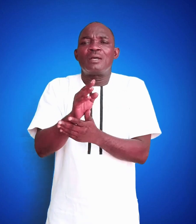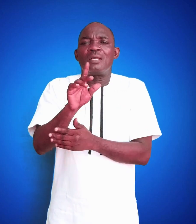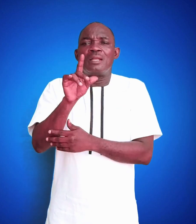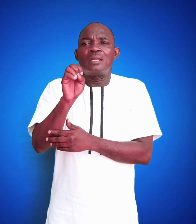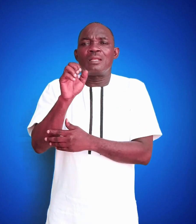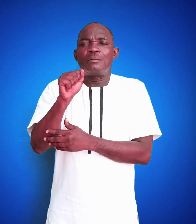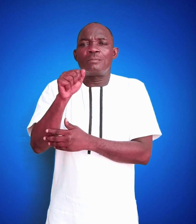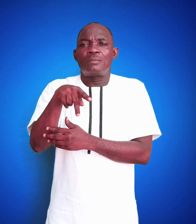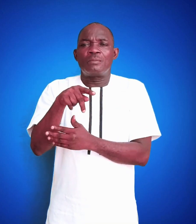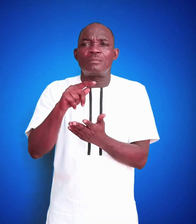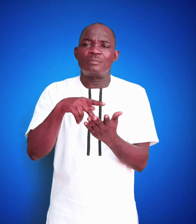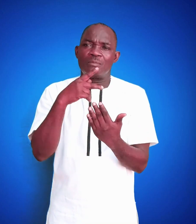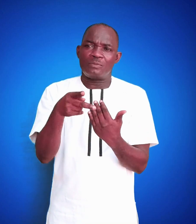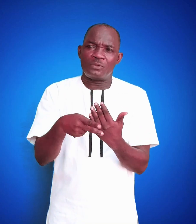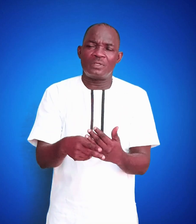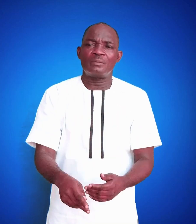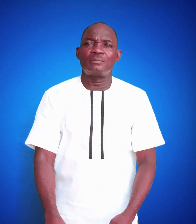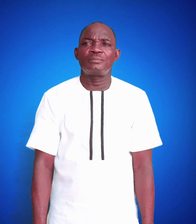LEAP program.